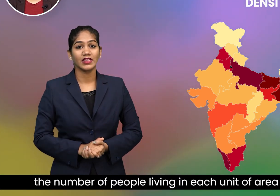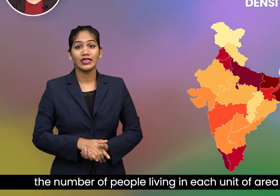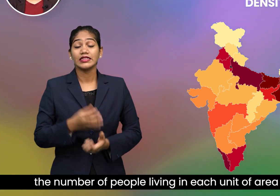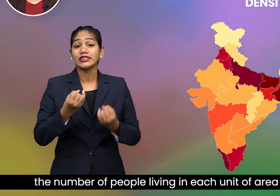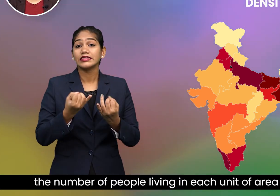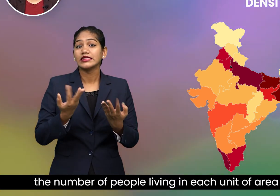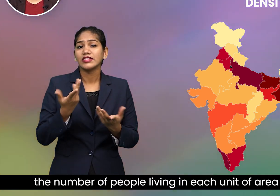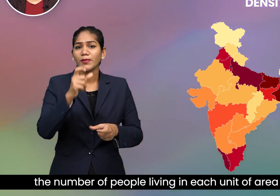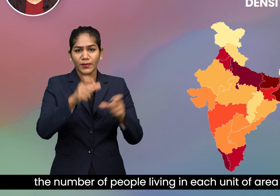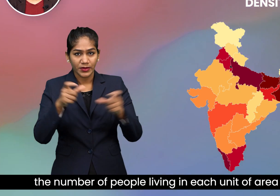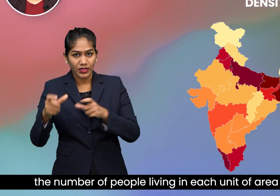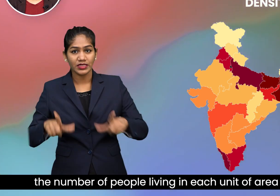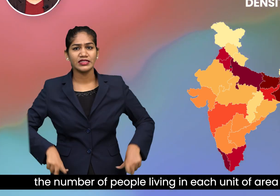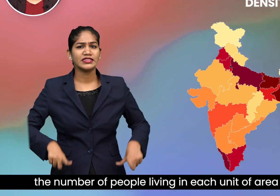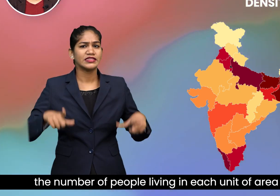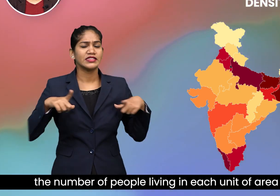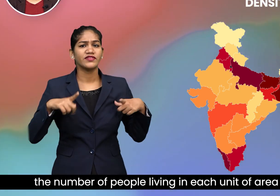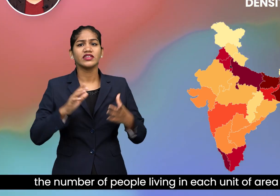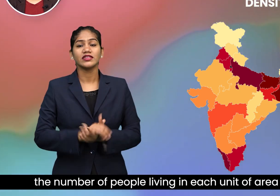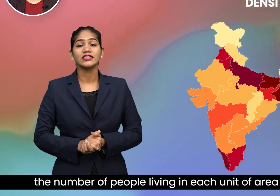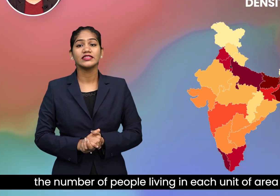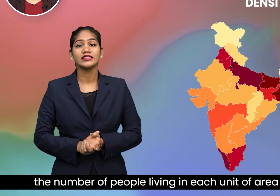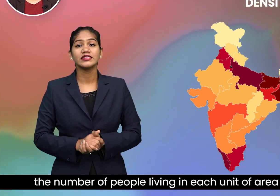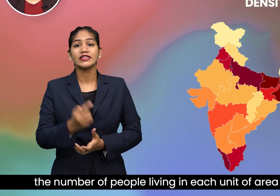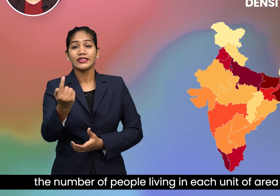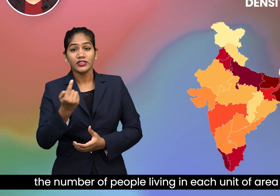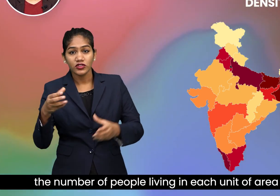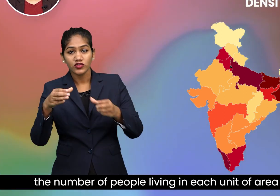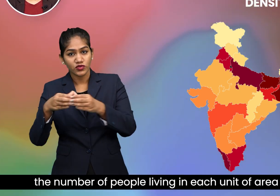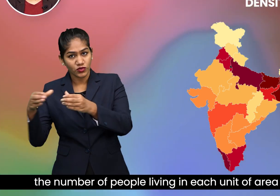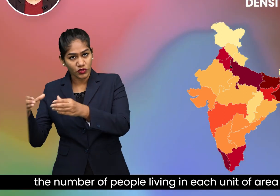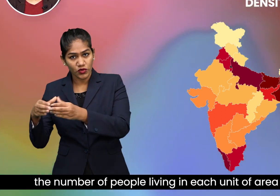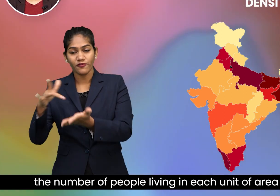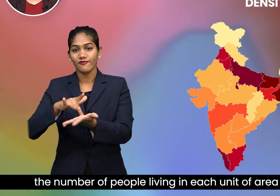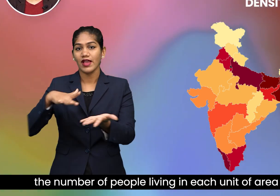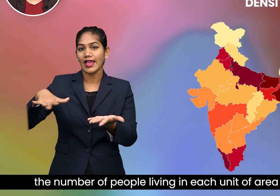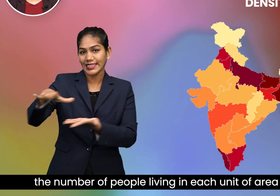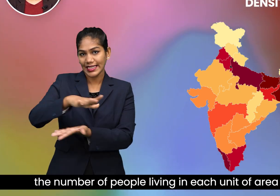The number of people living in each unit of area,